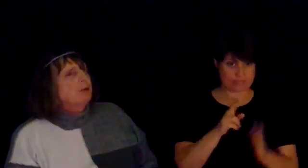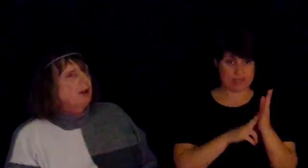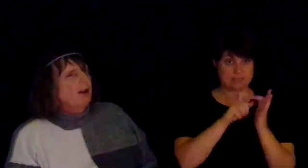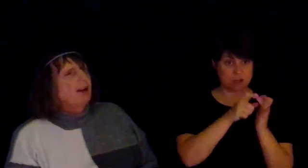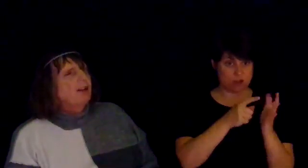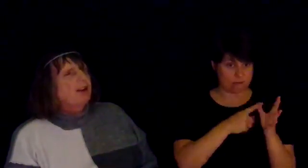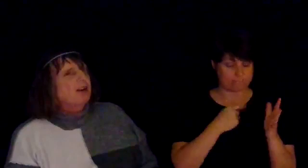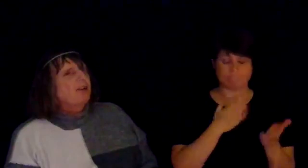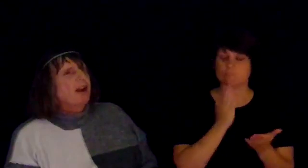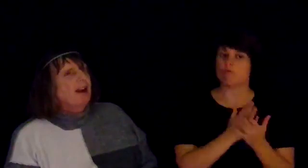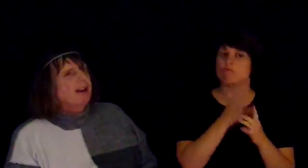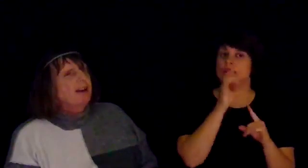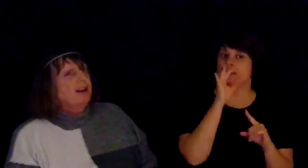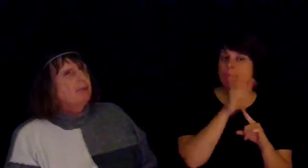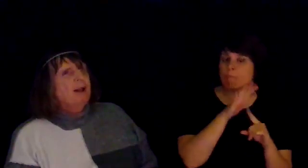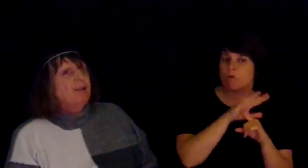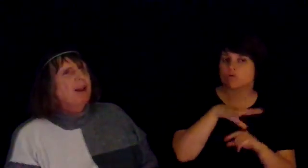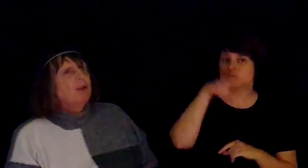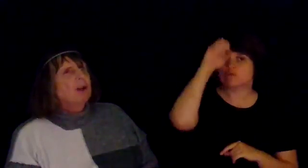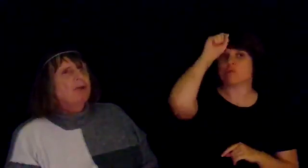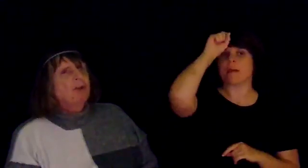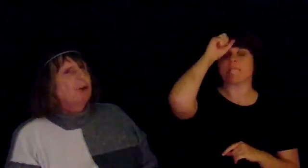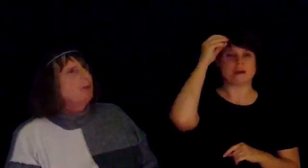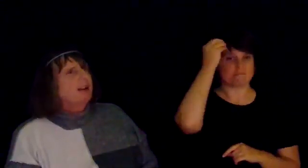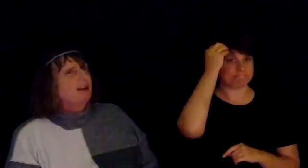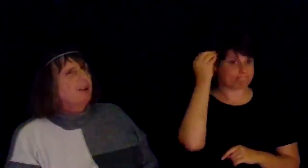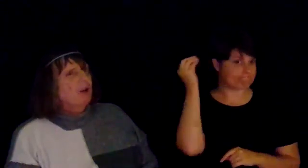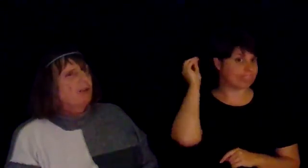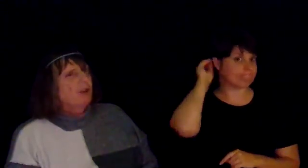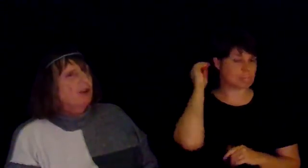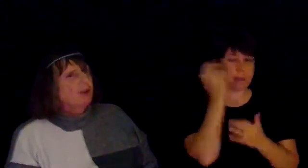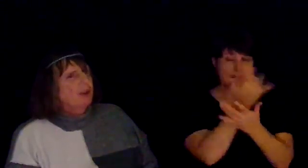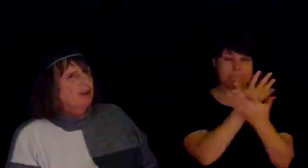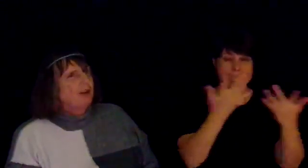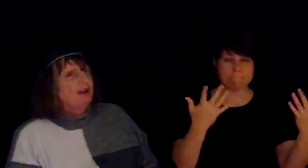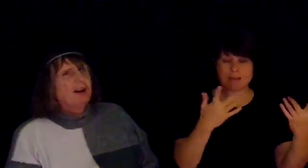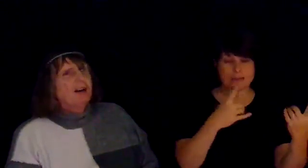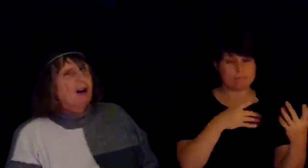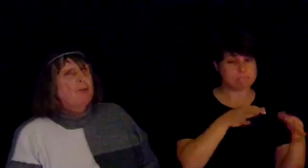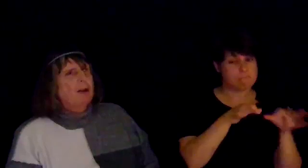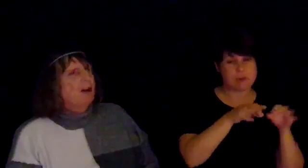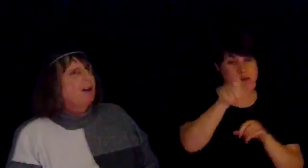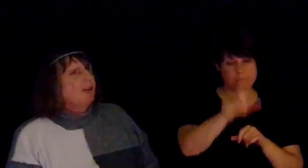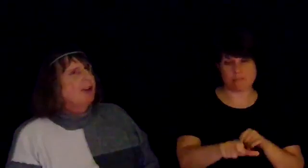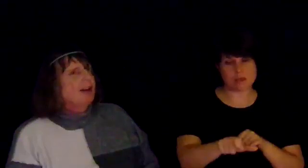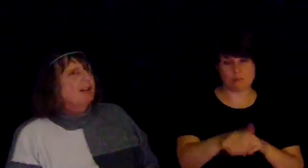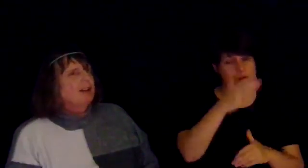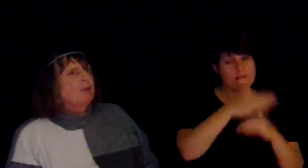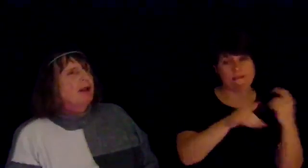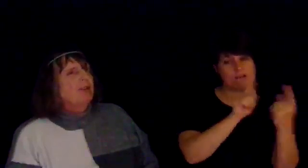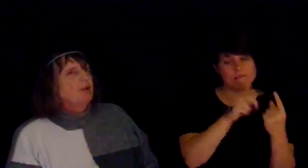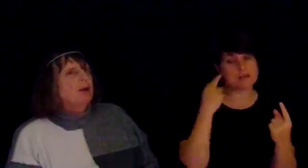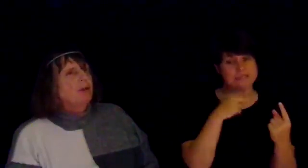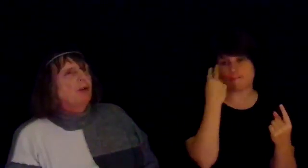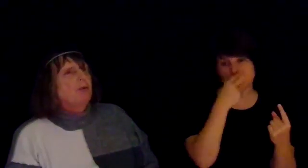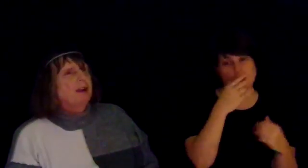important to remember that the planner, many people have not met a deafblind person. I think